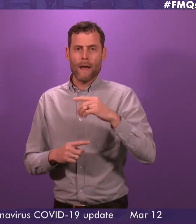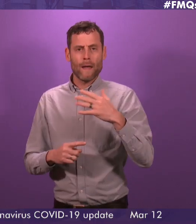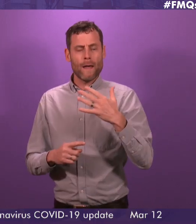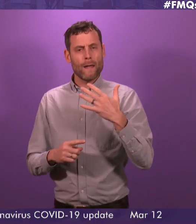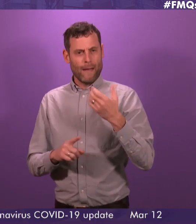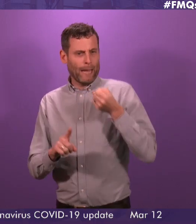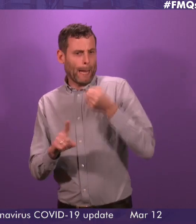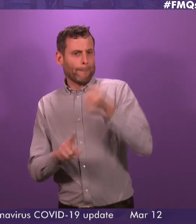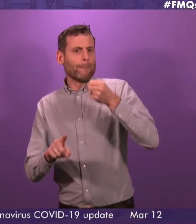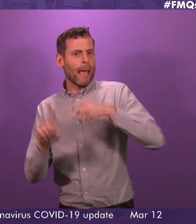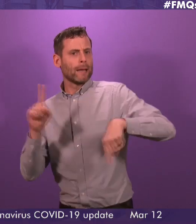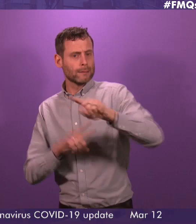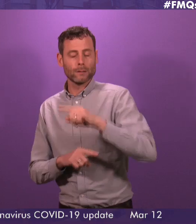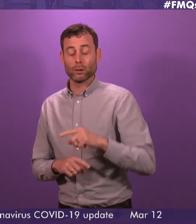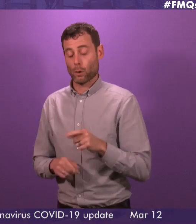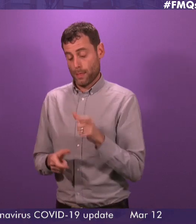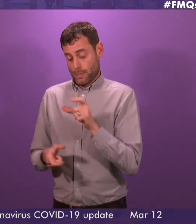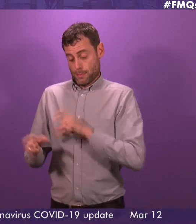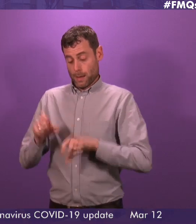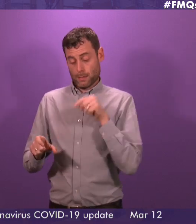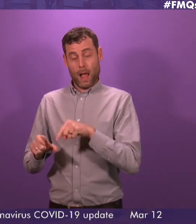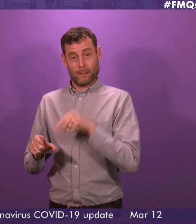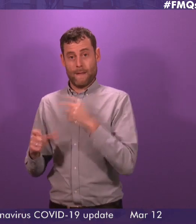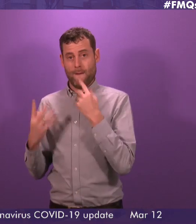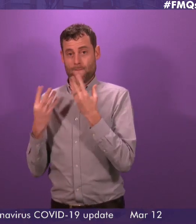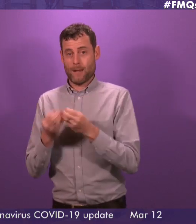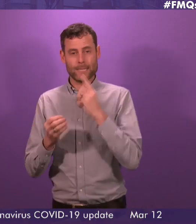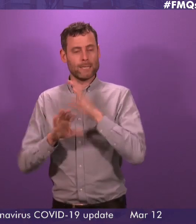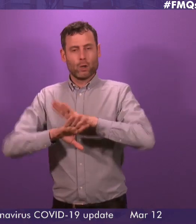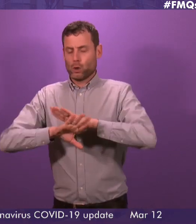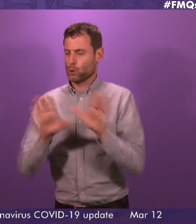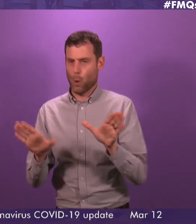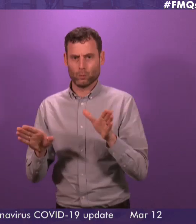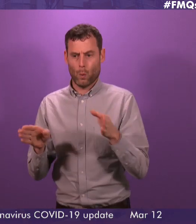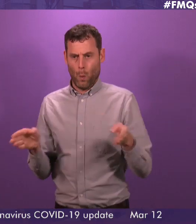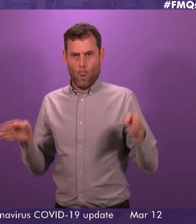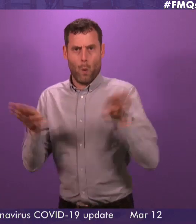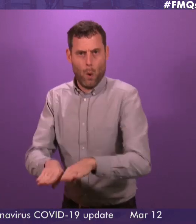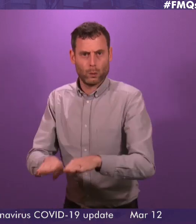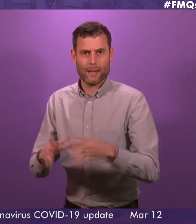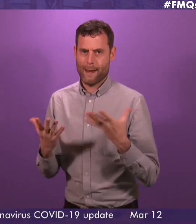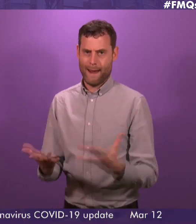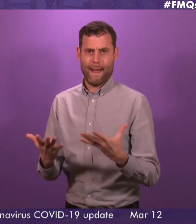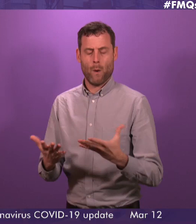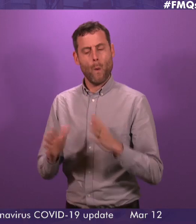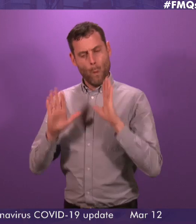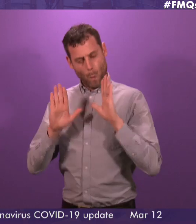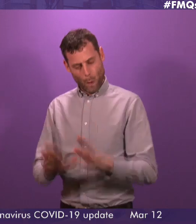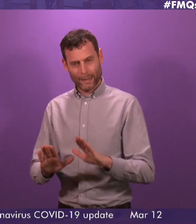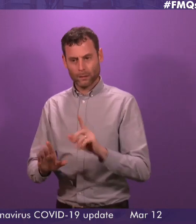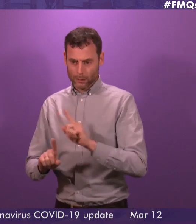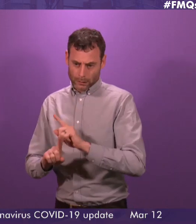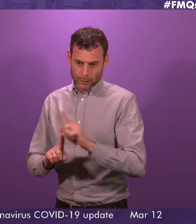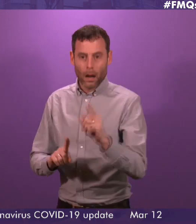the science advises us very clearly not to take these steps earlier than is